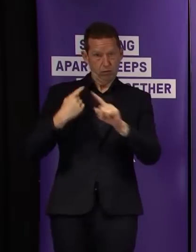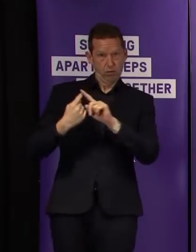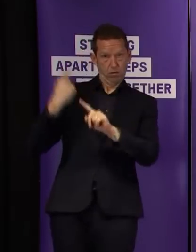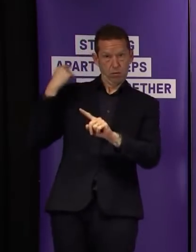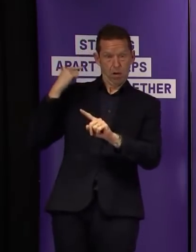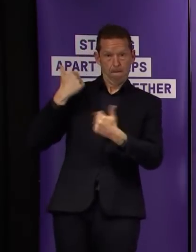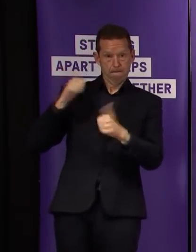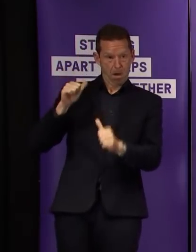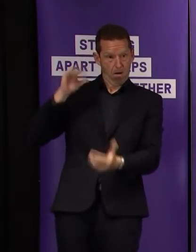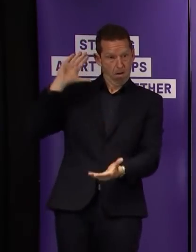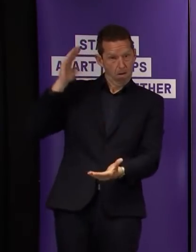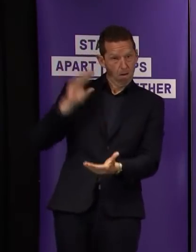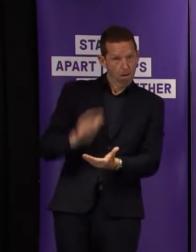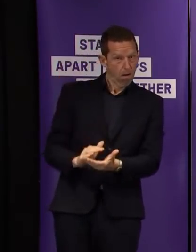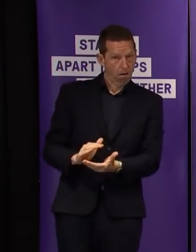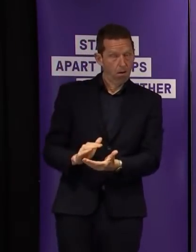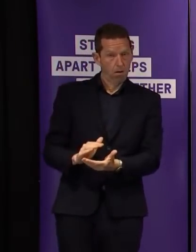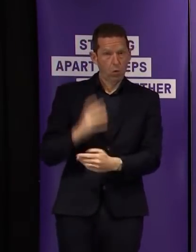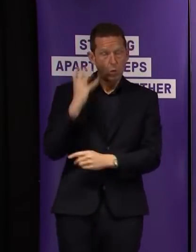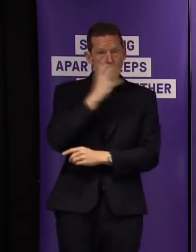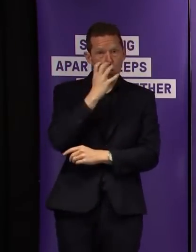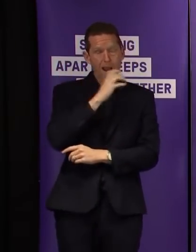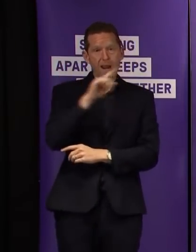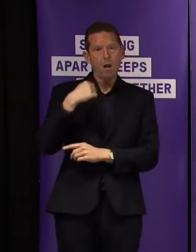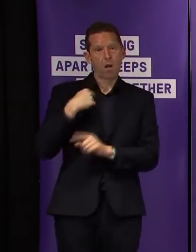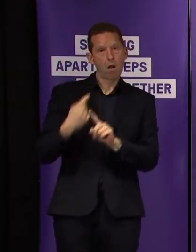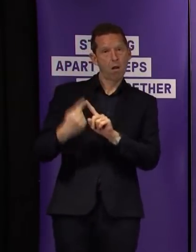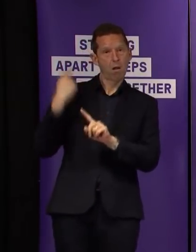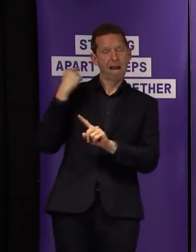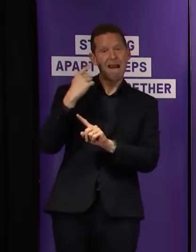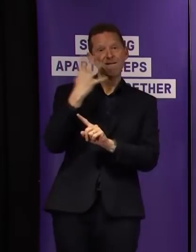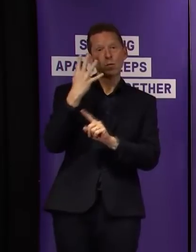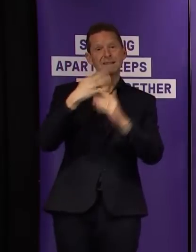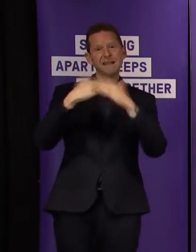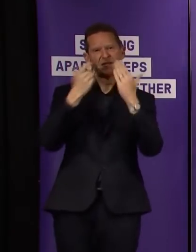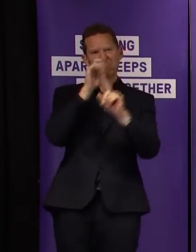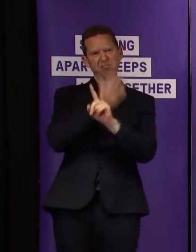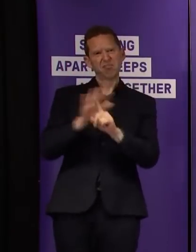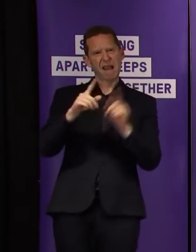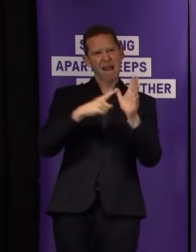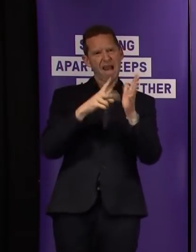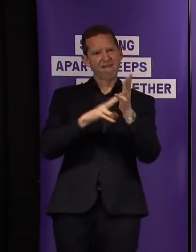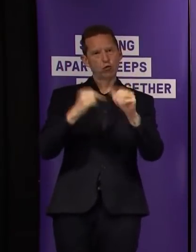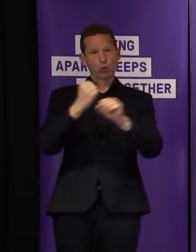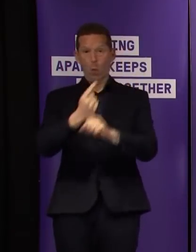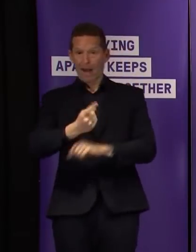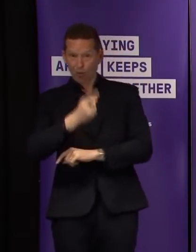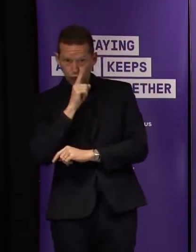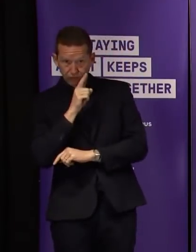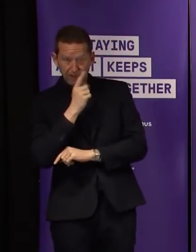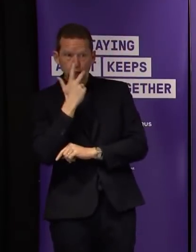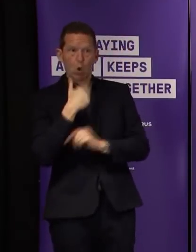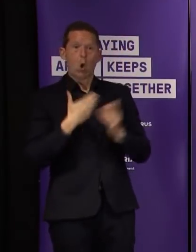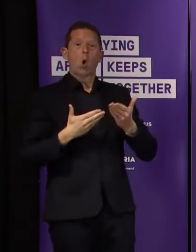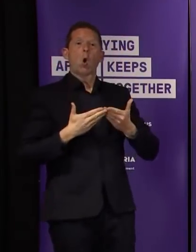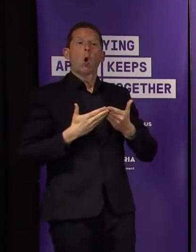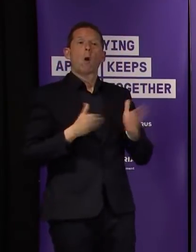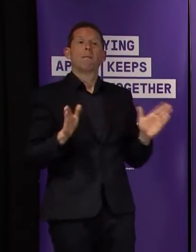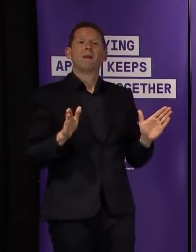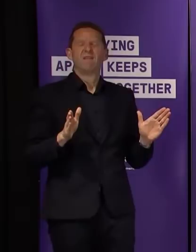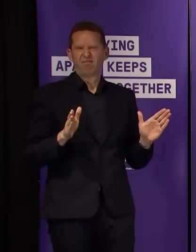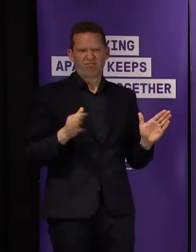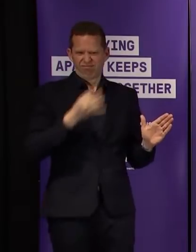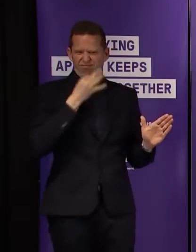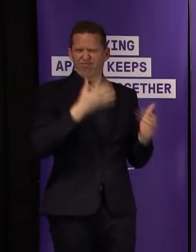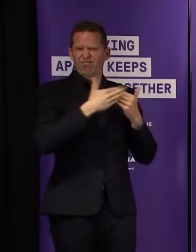like our daily case average for the last 14 days is 100 odd. If you open up at that level, you're not open for